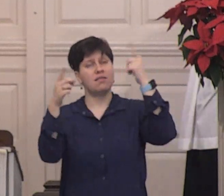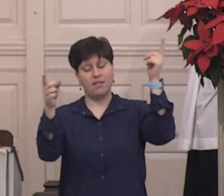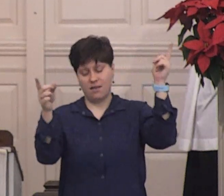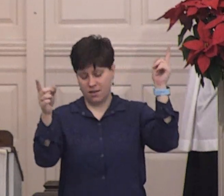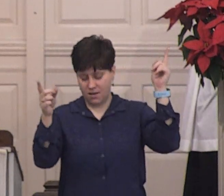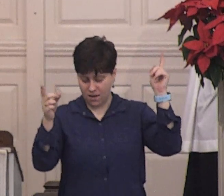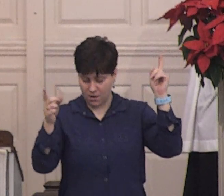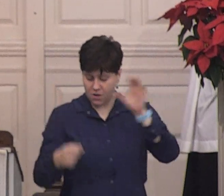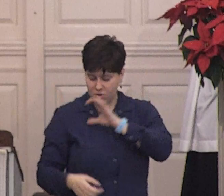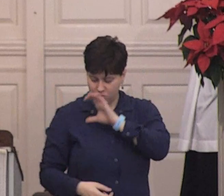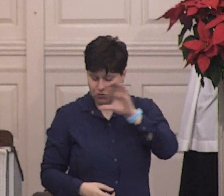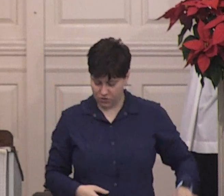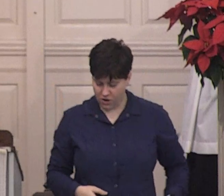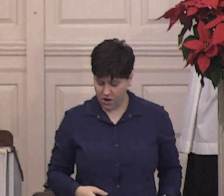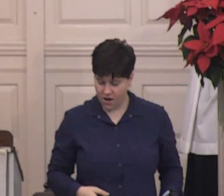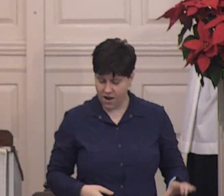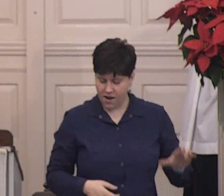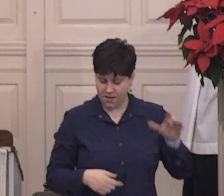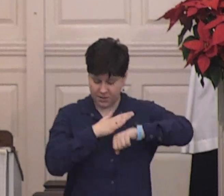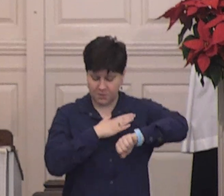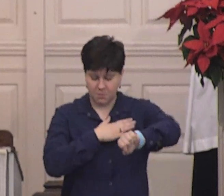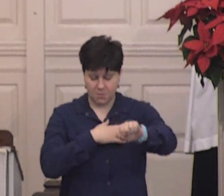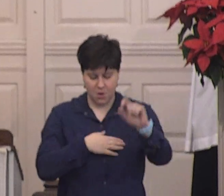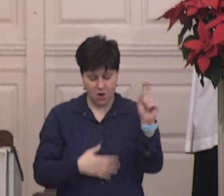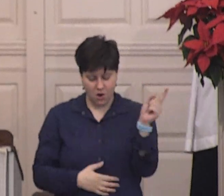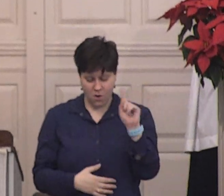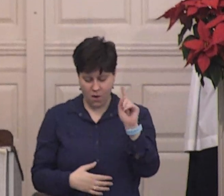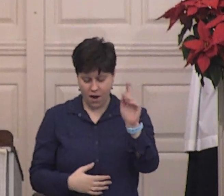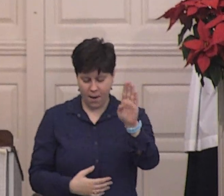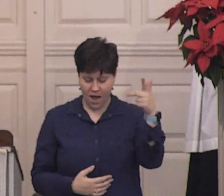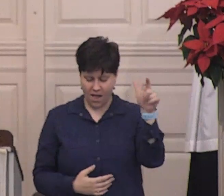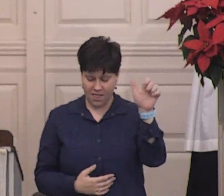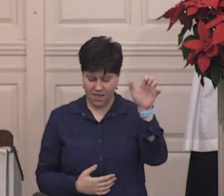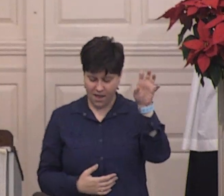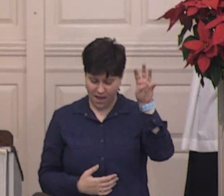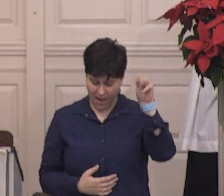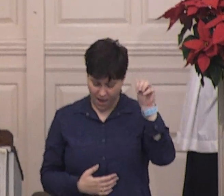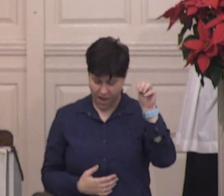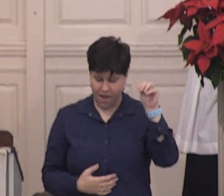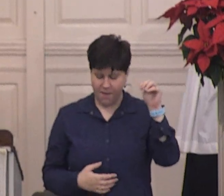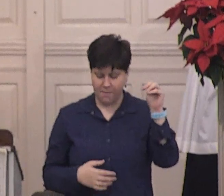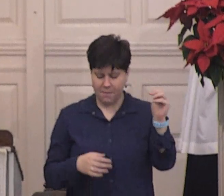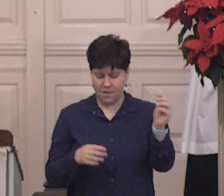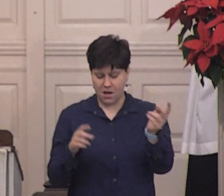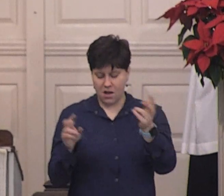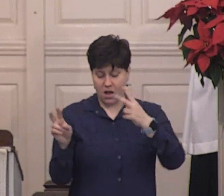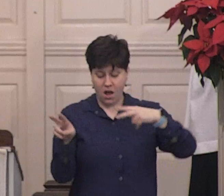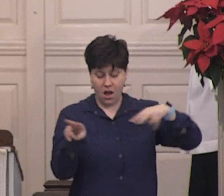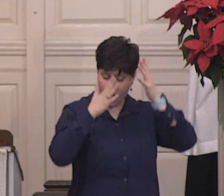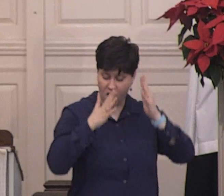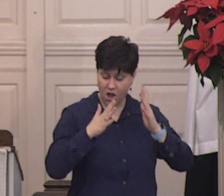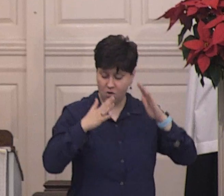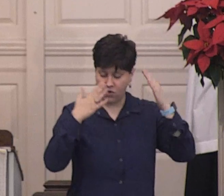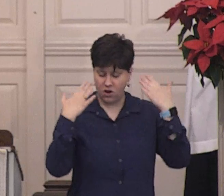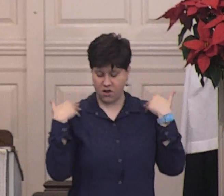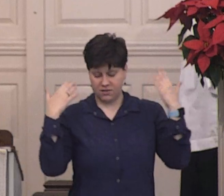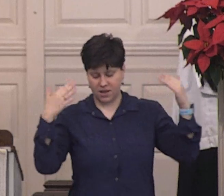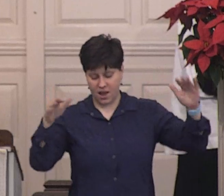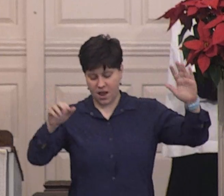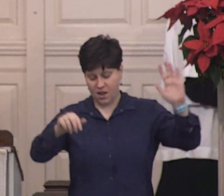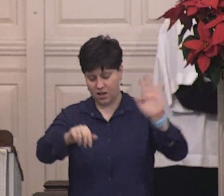Proclaim Christ is born in Bethlehem. Hark the